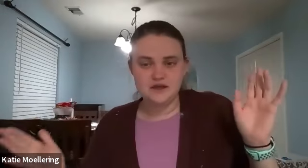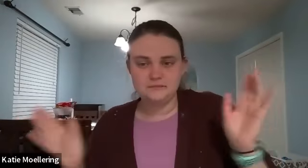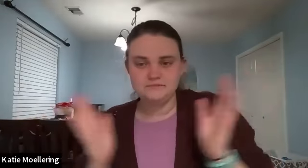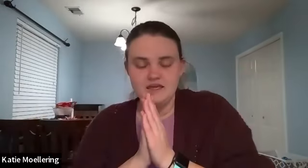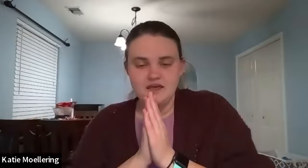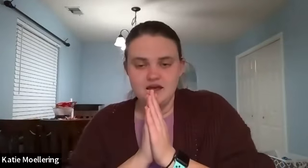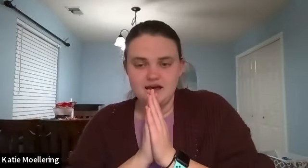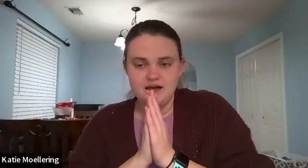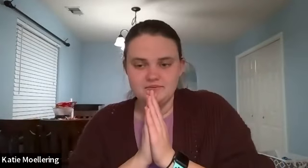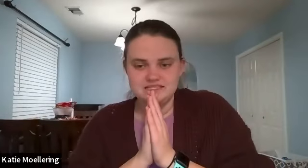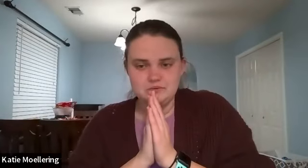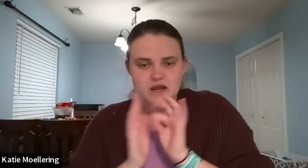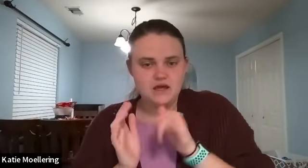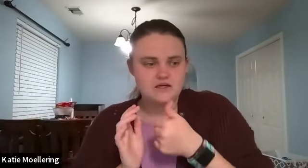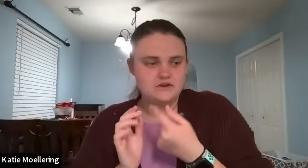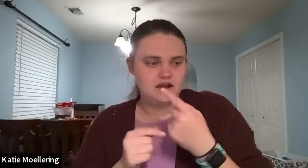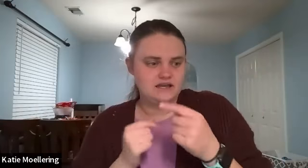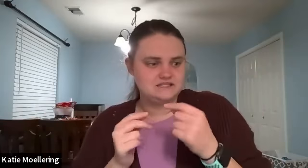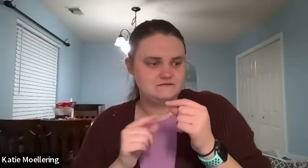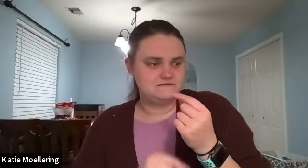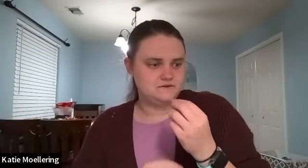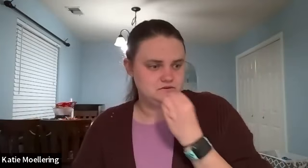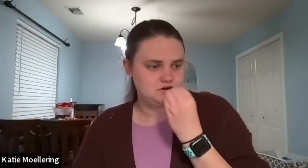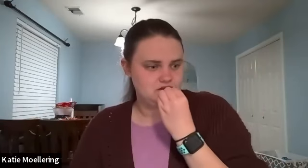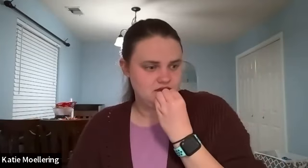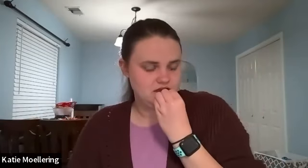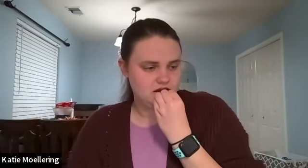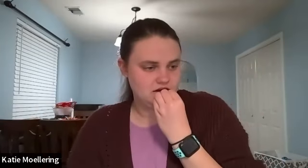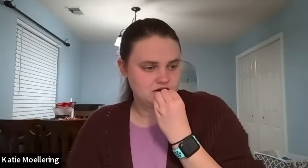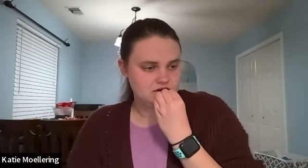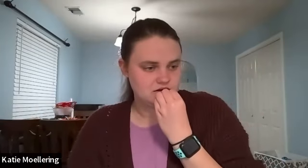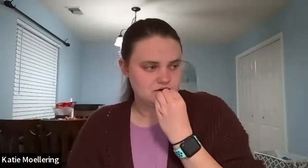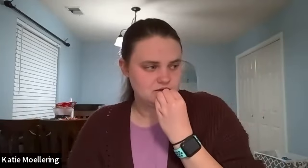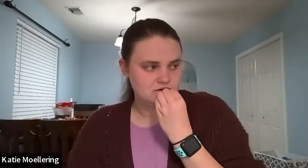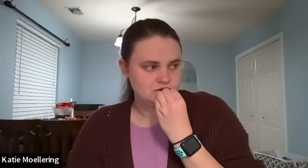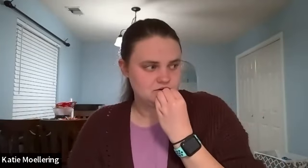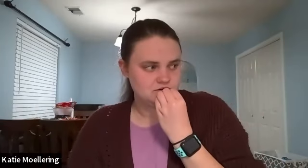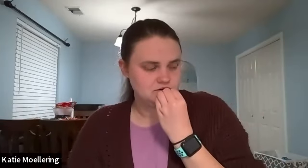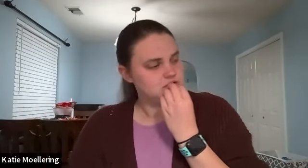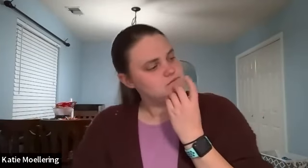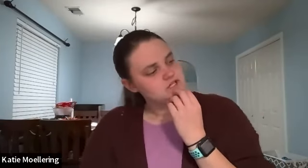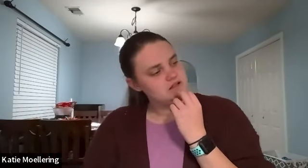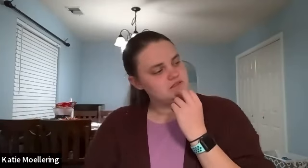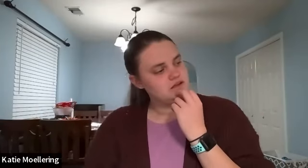So, let's see, what other kinds of food are there? I'm trying to